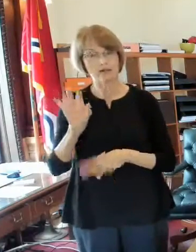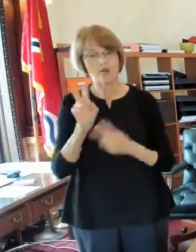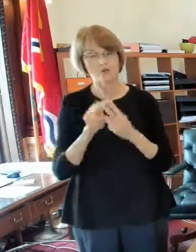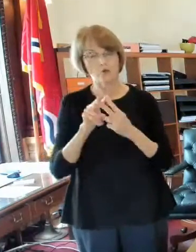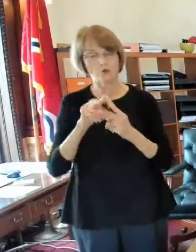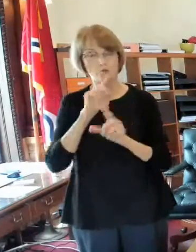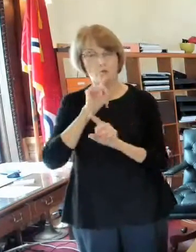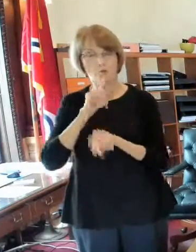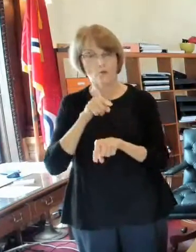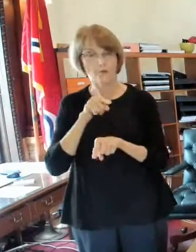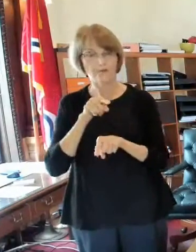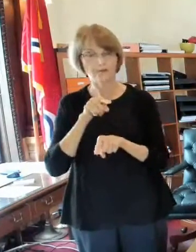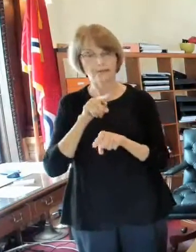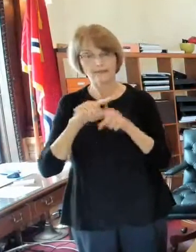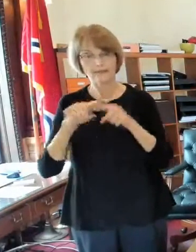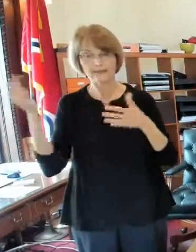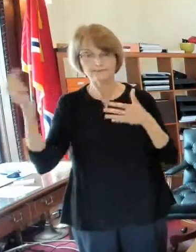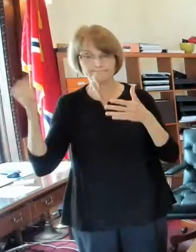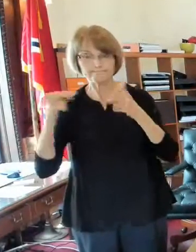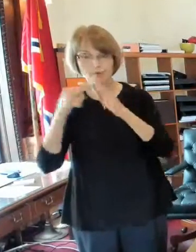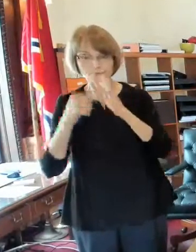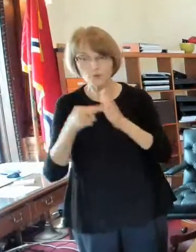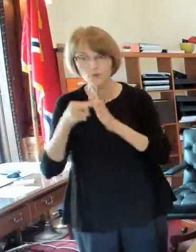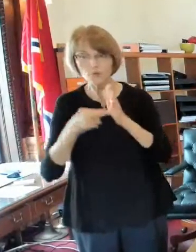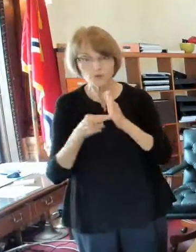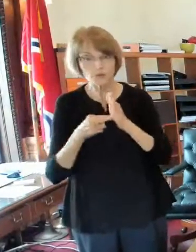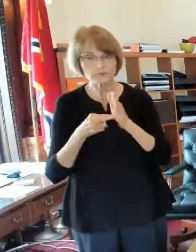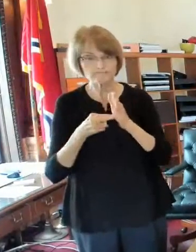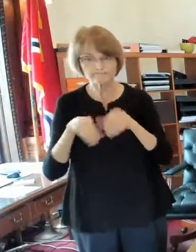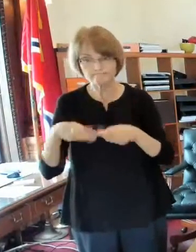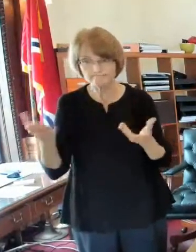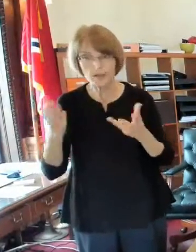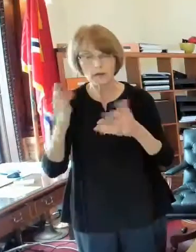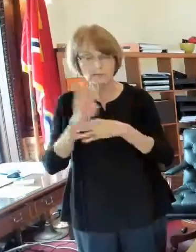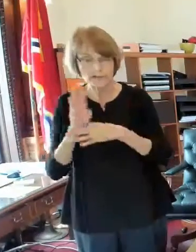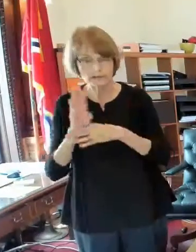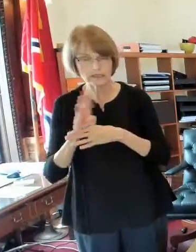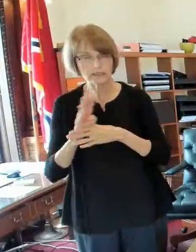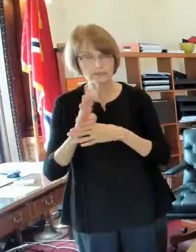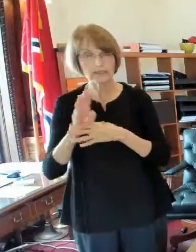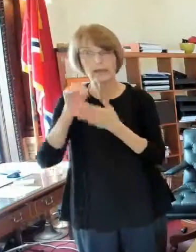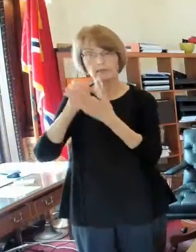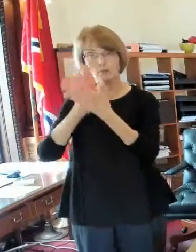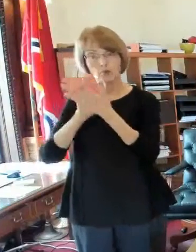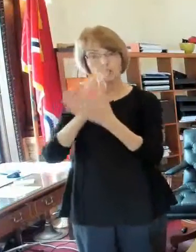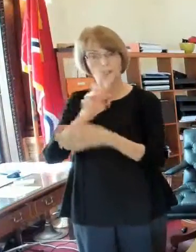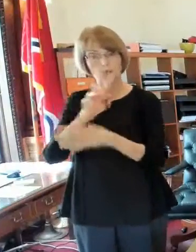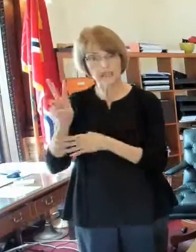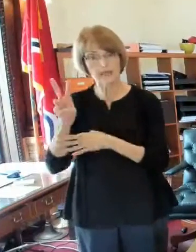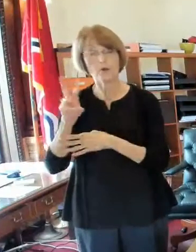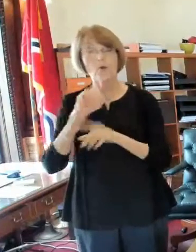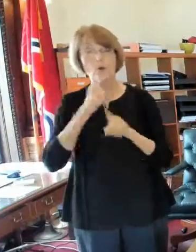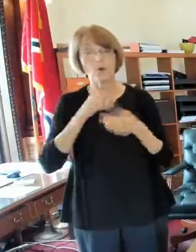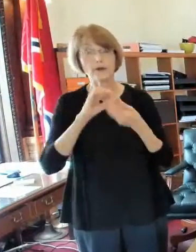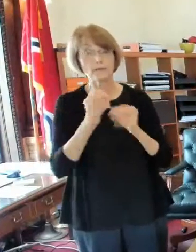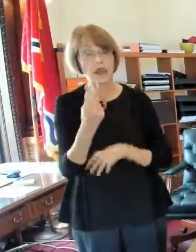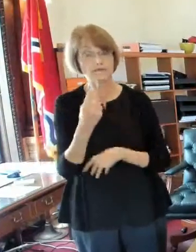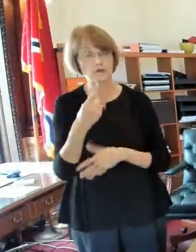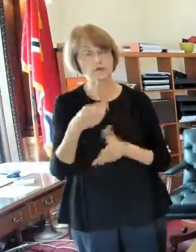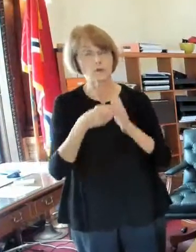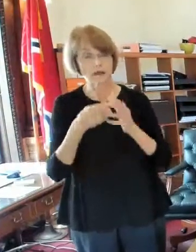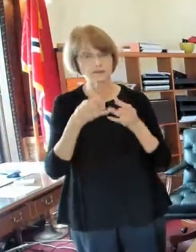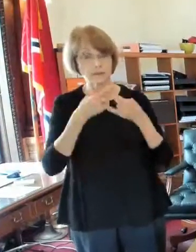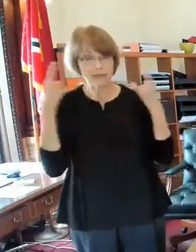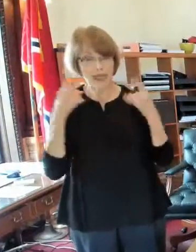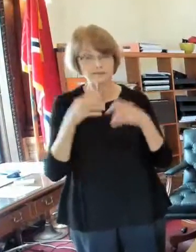that had all the guidelines for various business types. Those are on our website. It's order number 11, which requires mask wearing, and it's